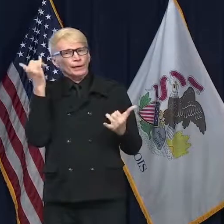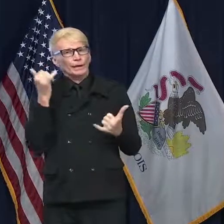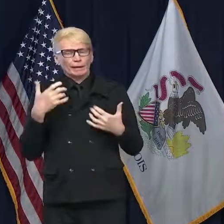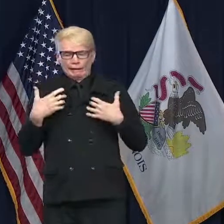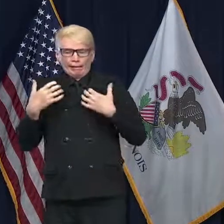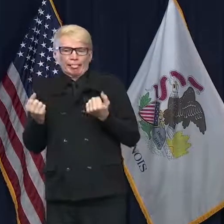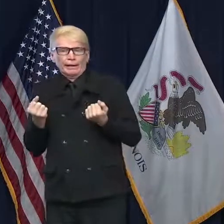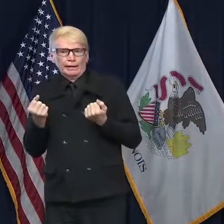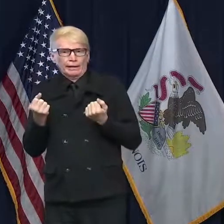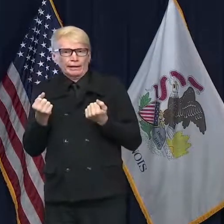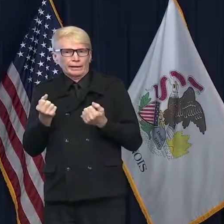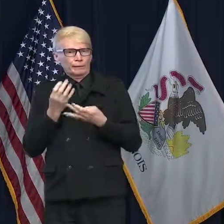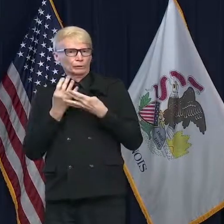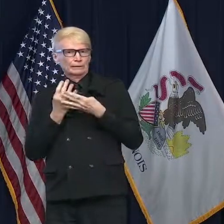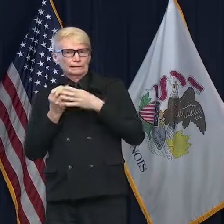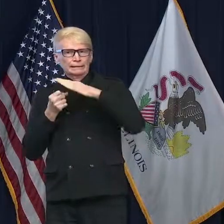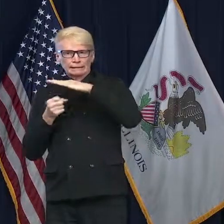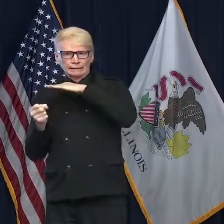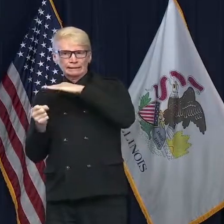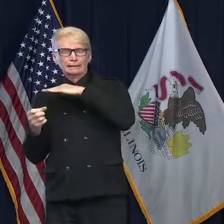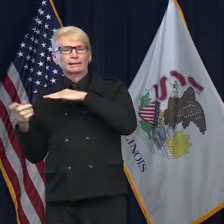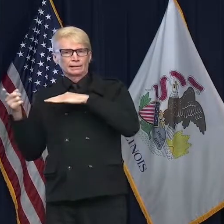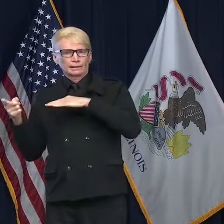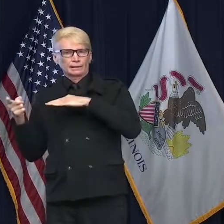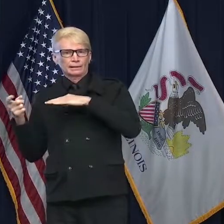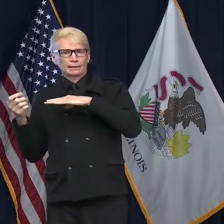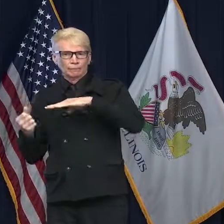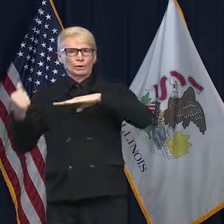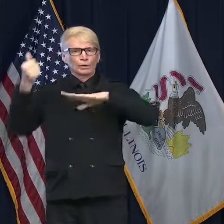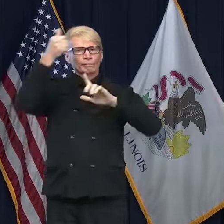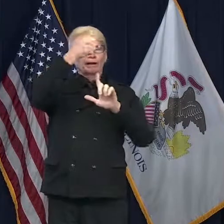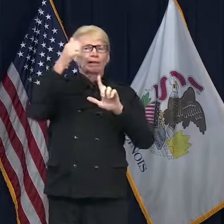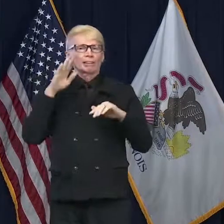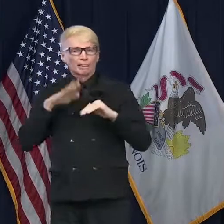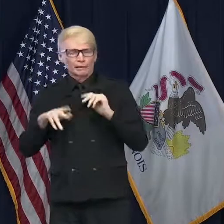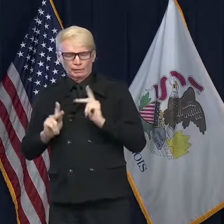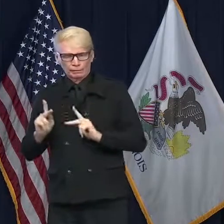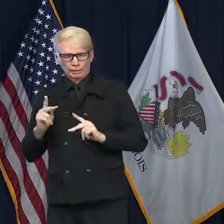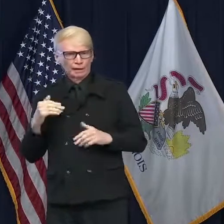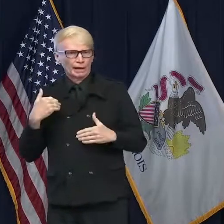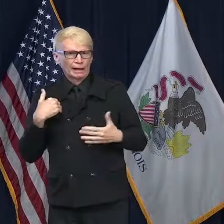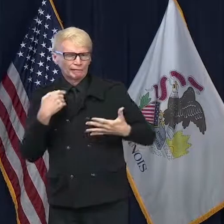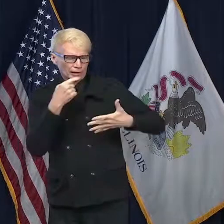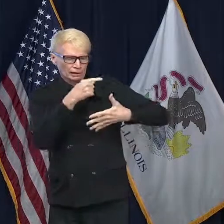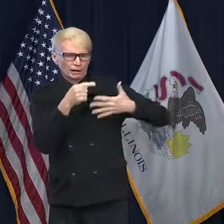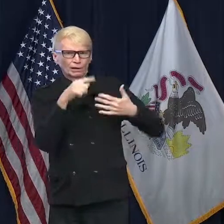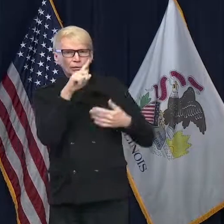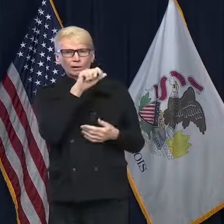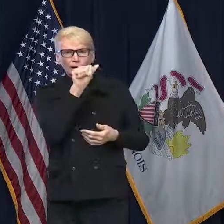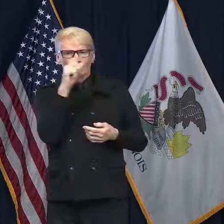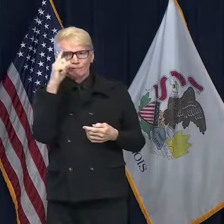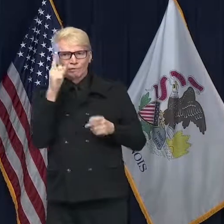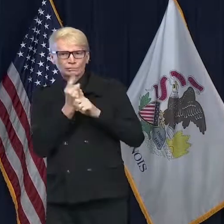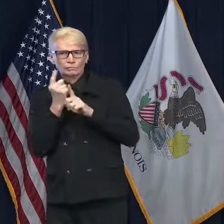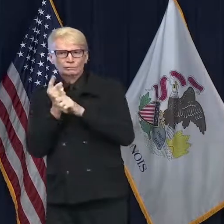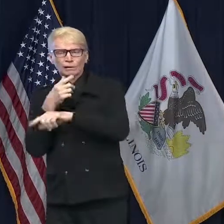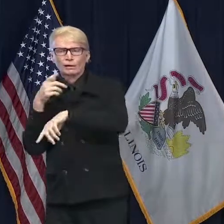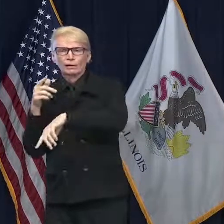of people with high-risk medical conditions in the, I suppose, the pecking order for